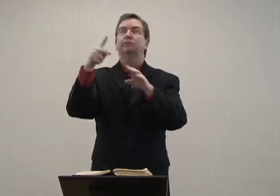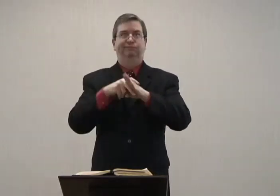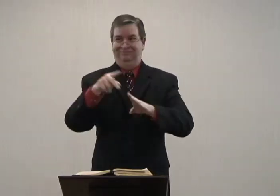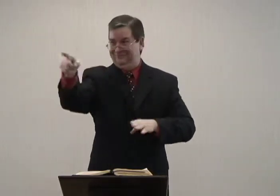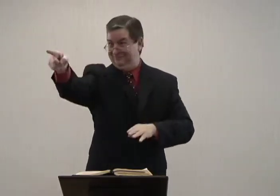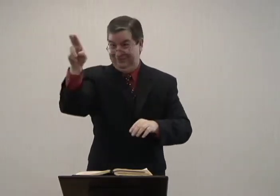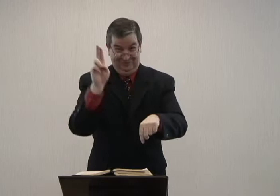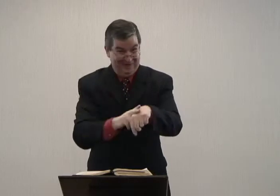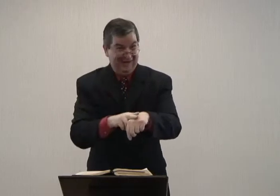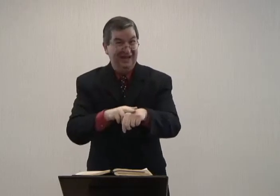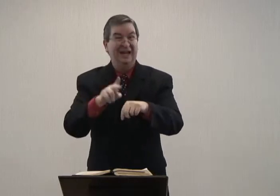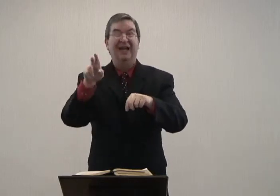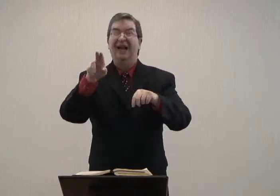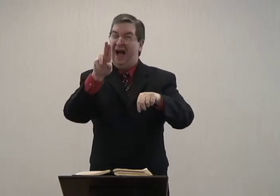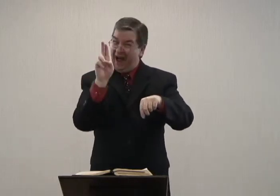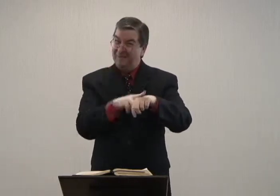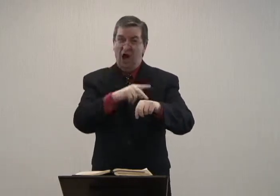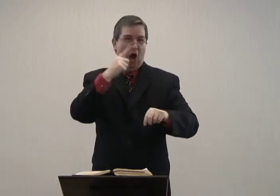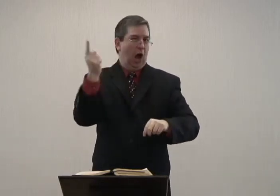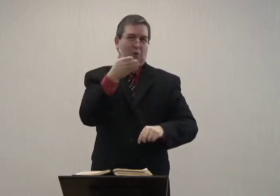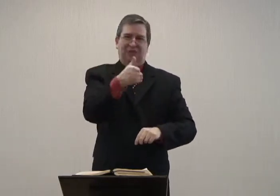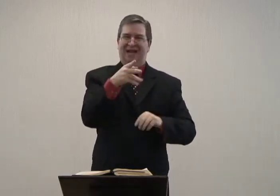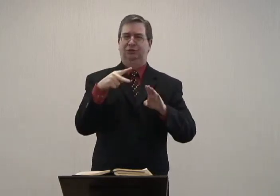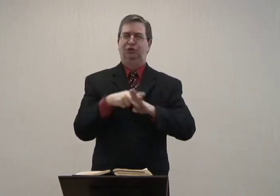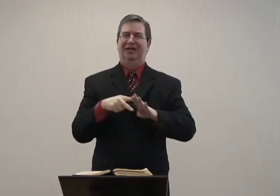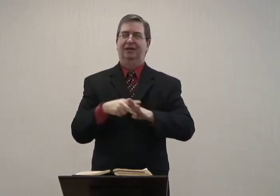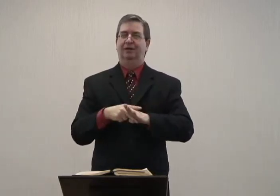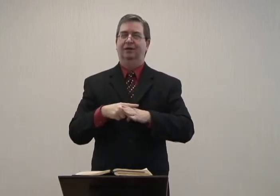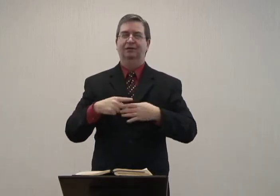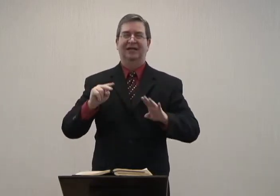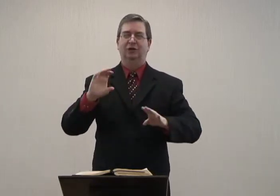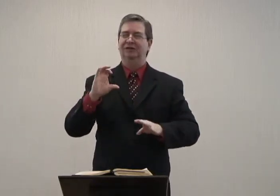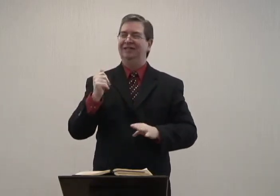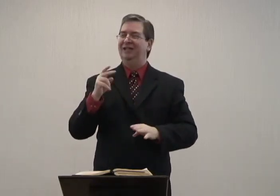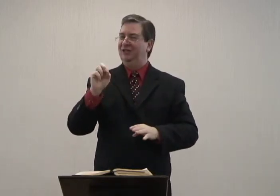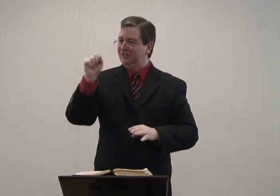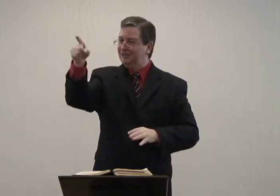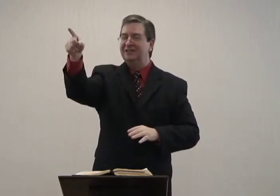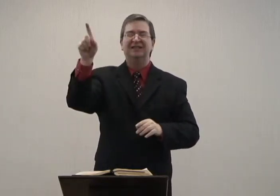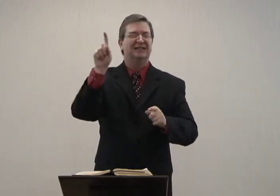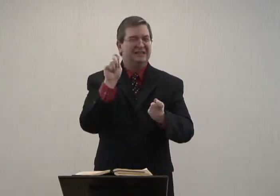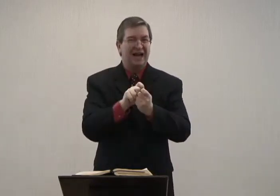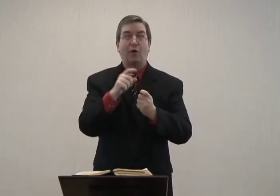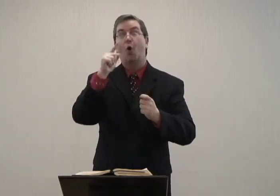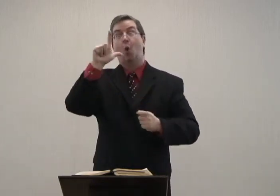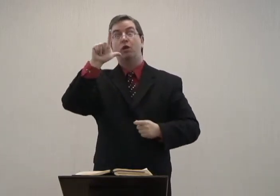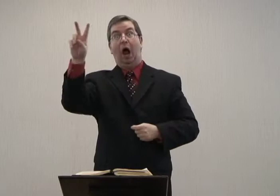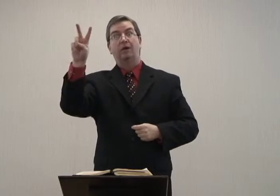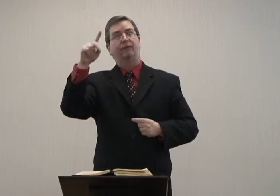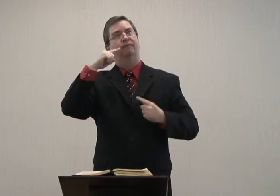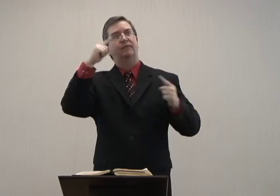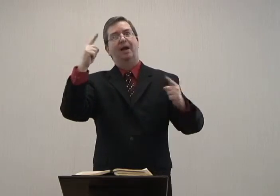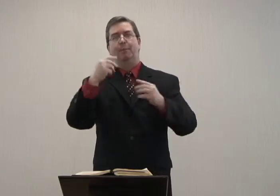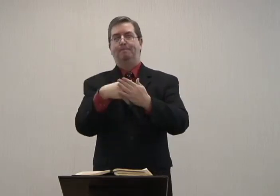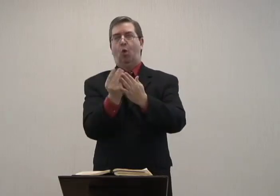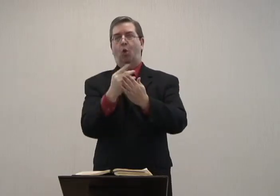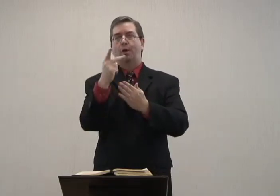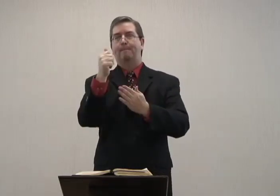You see on TV with people playing poker. Always people cheating. Like Las